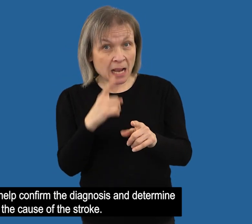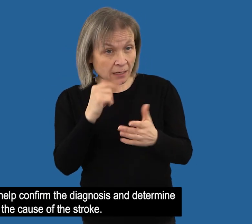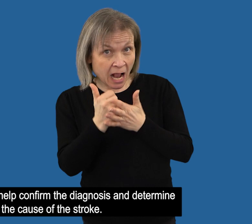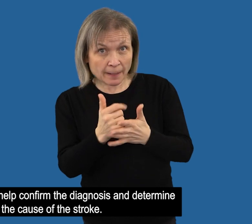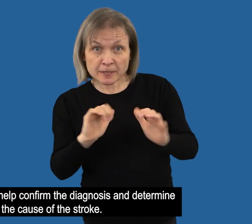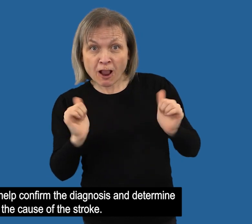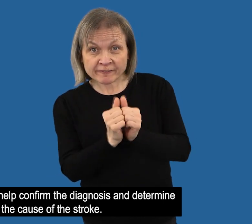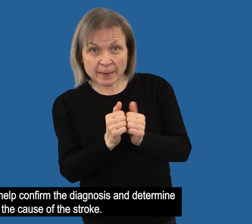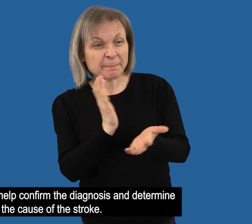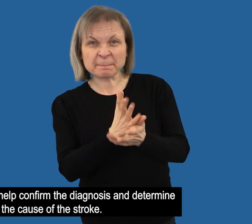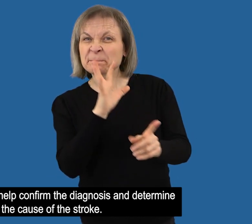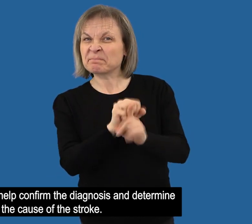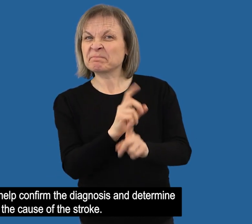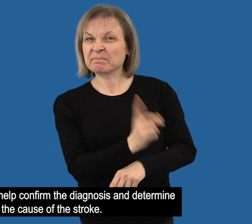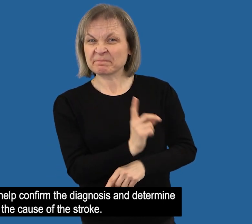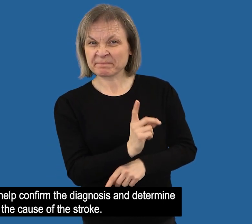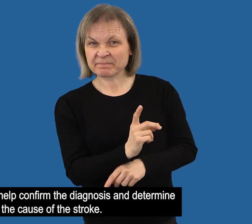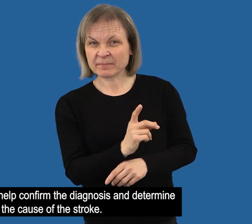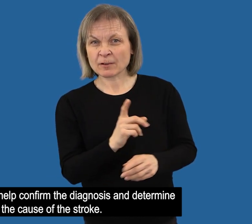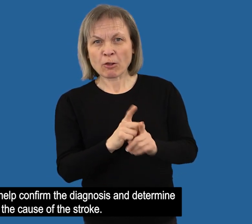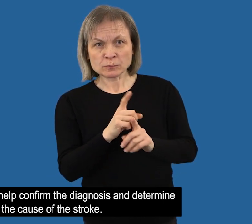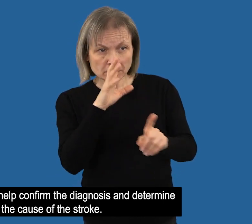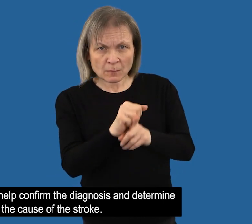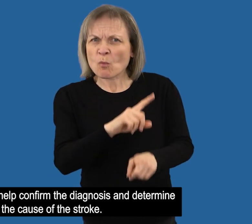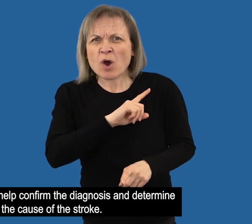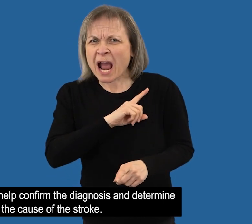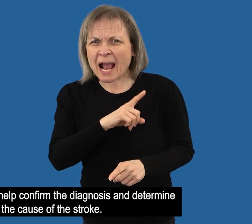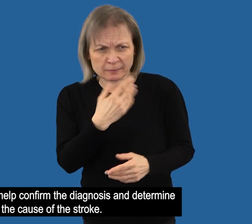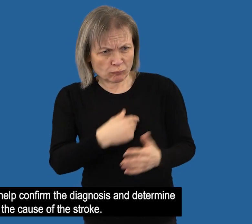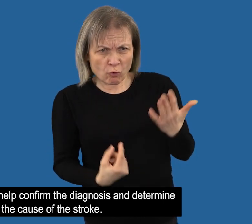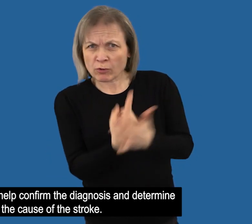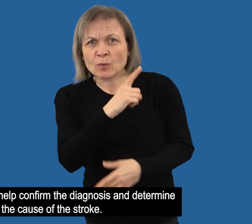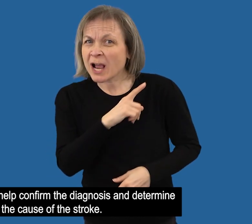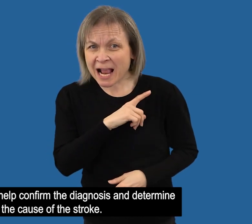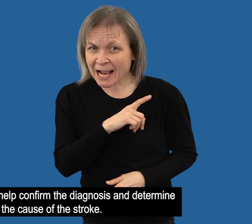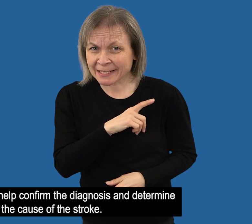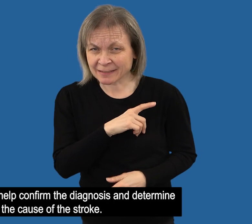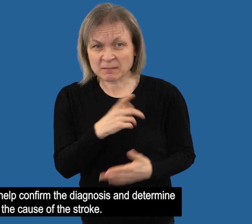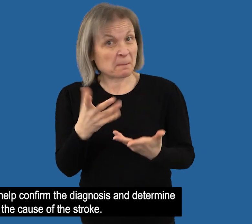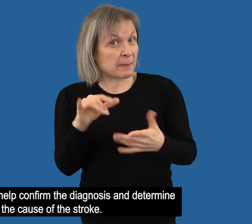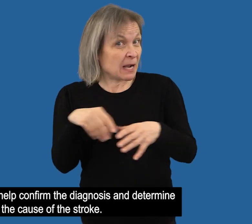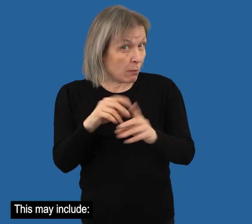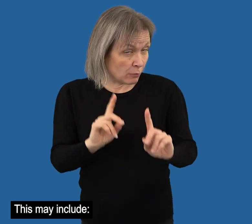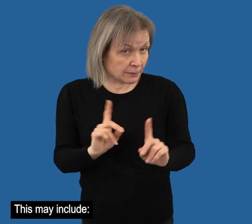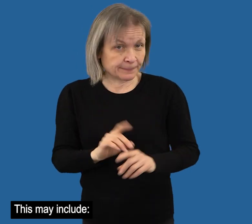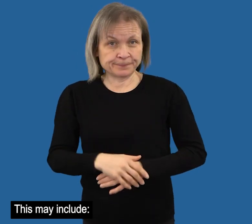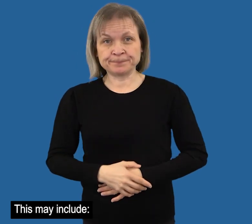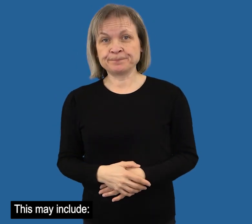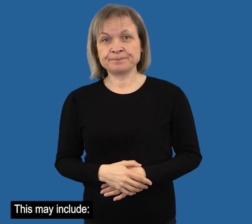Some tests can help confirm the diagnosis and determine the cause of the stroke. This may include